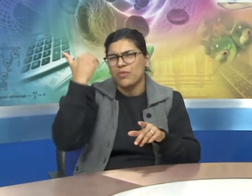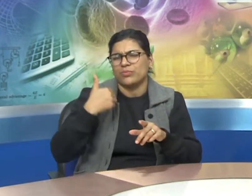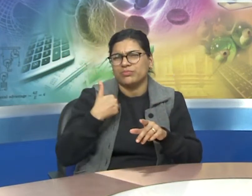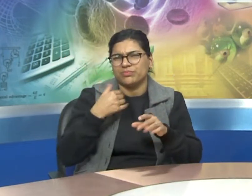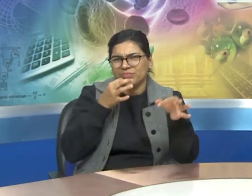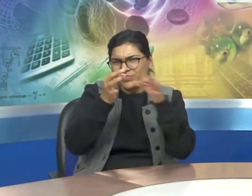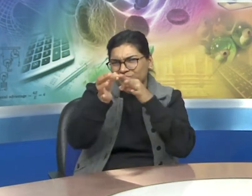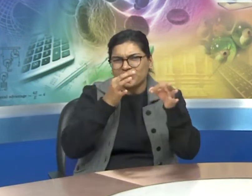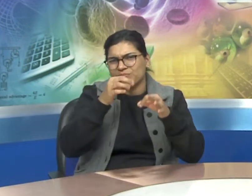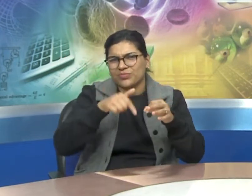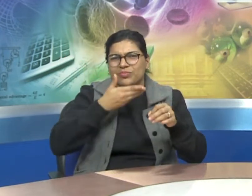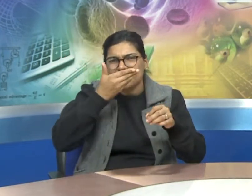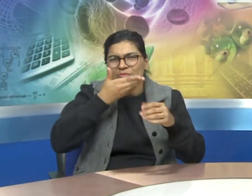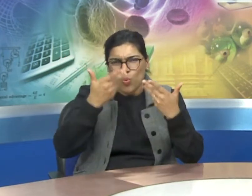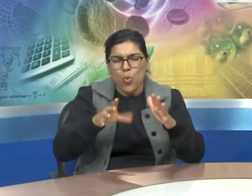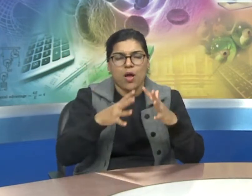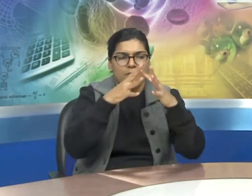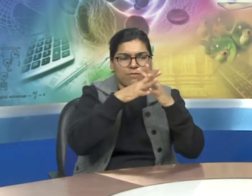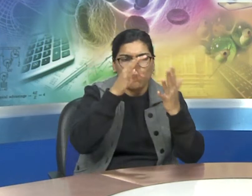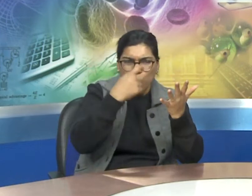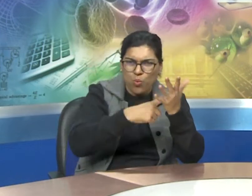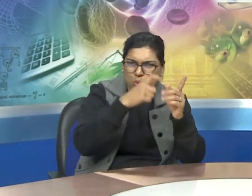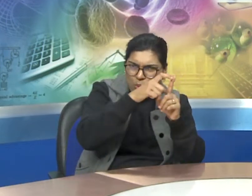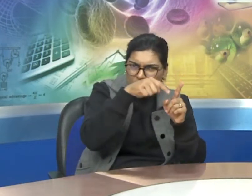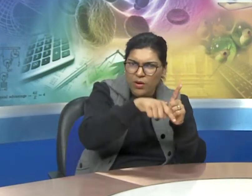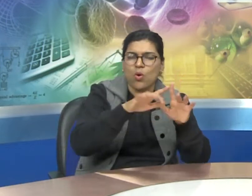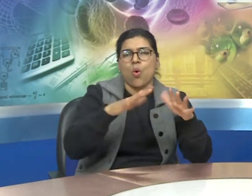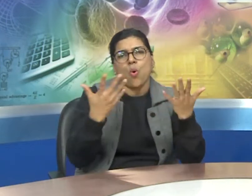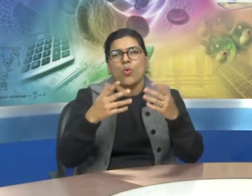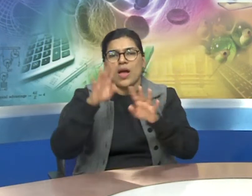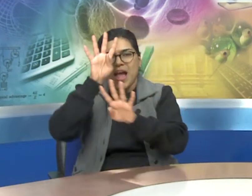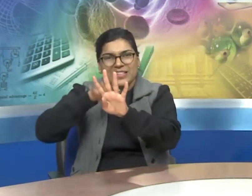The printing is similar to what you have done in Word and Excel.